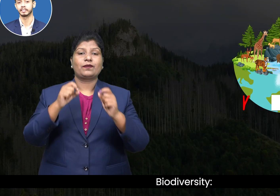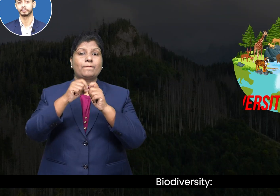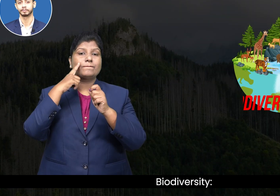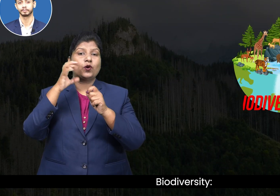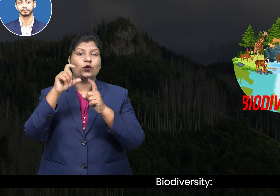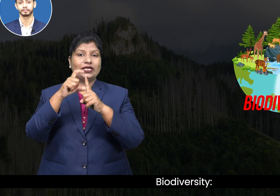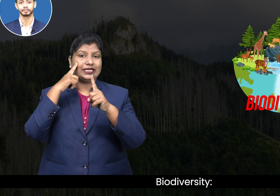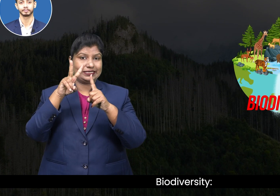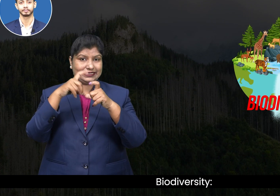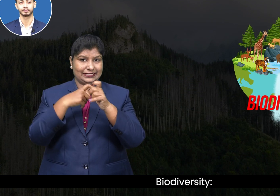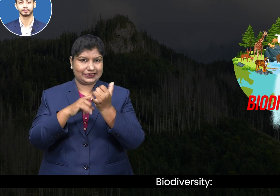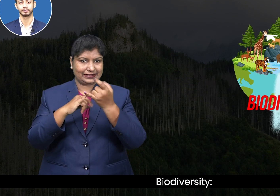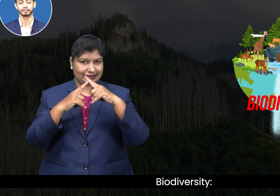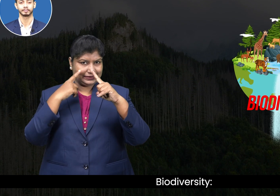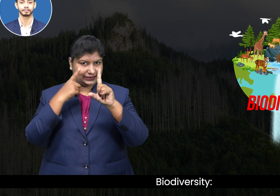Biodiversity.